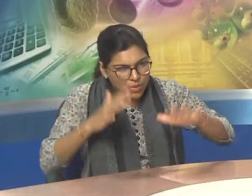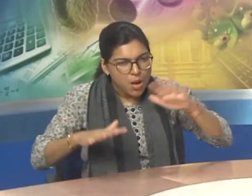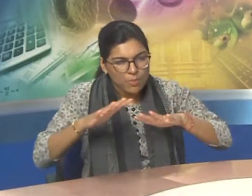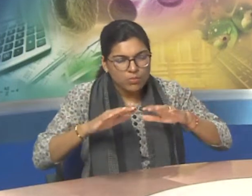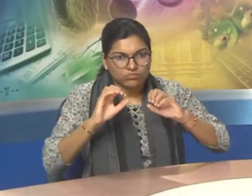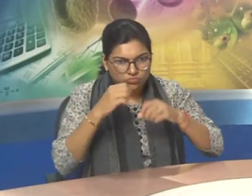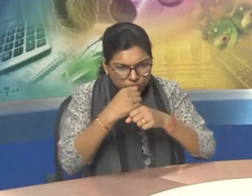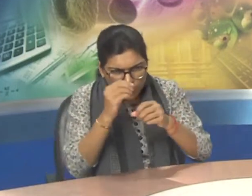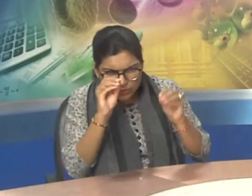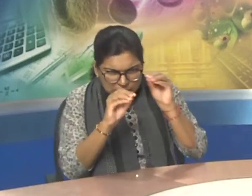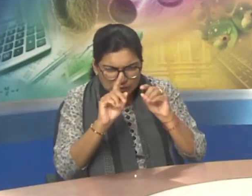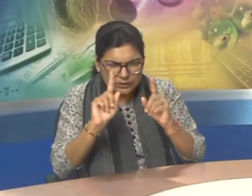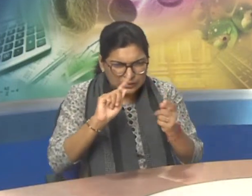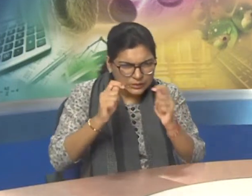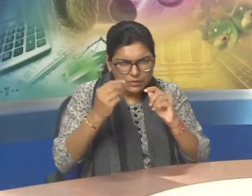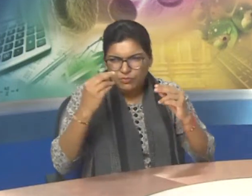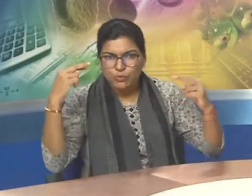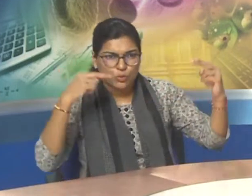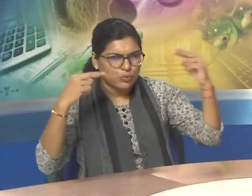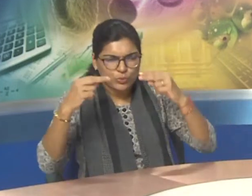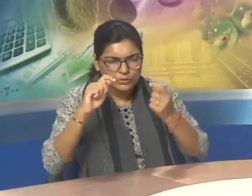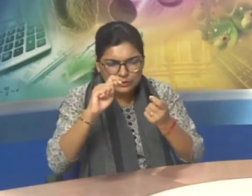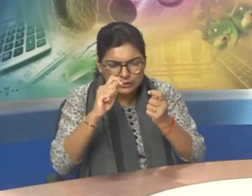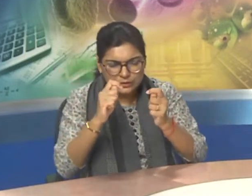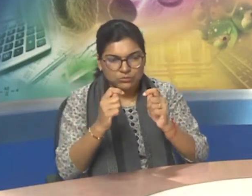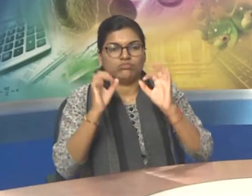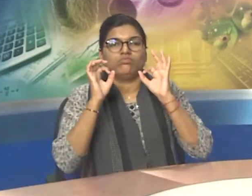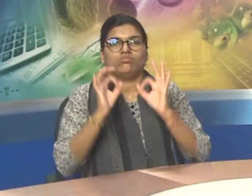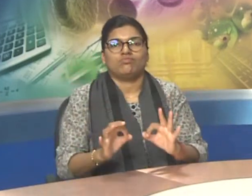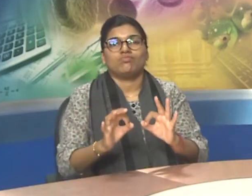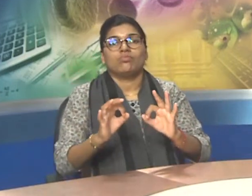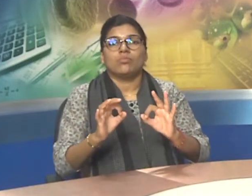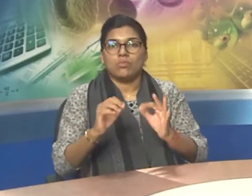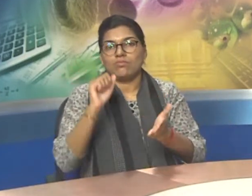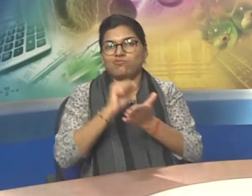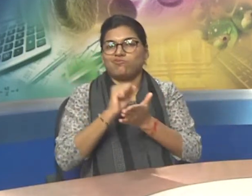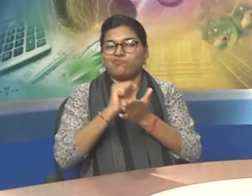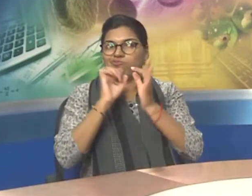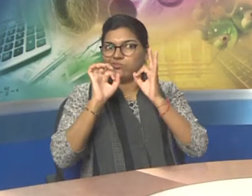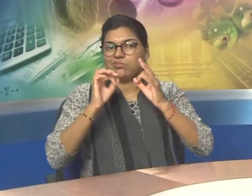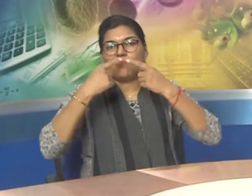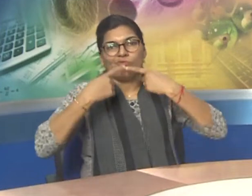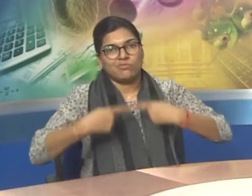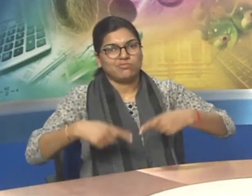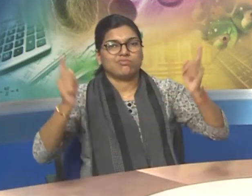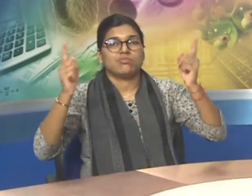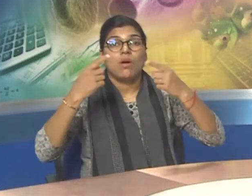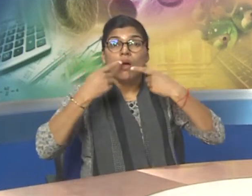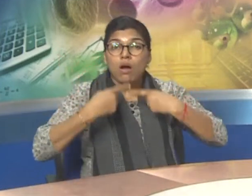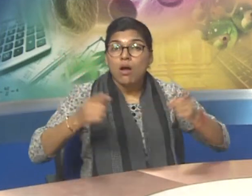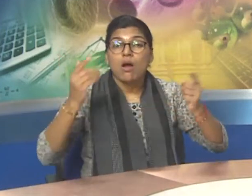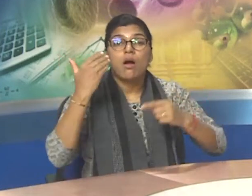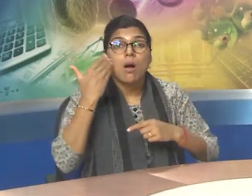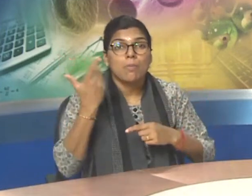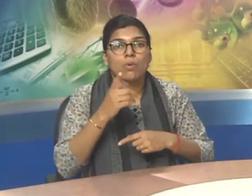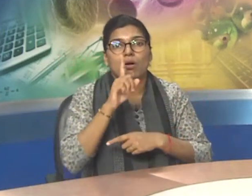of library science. And also, he published all these 5